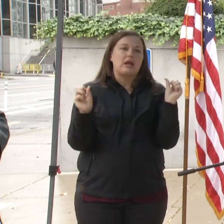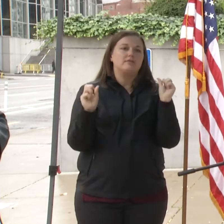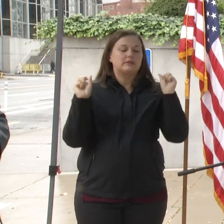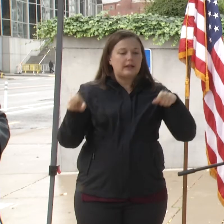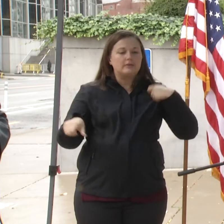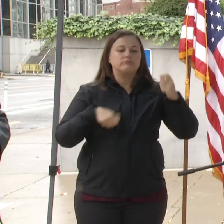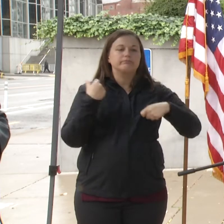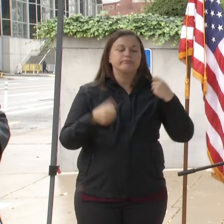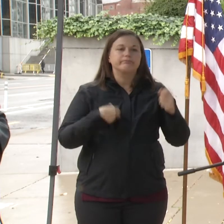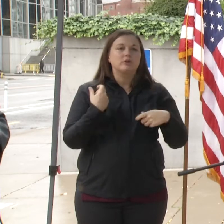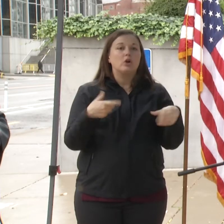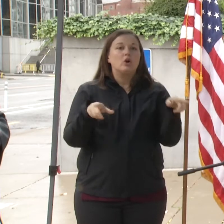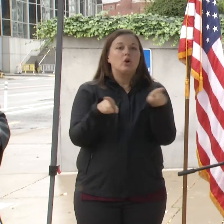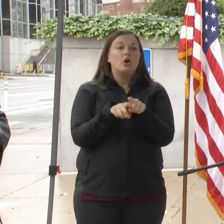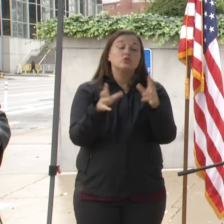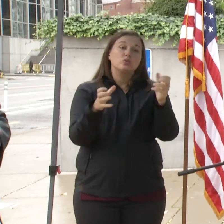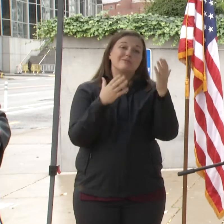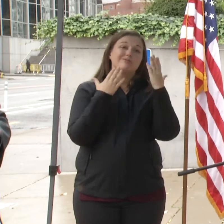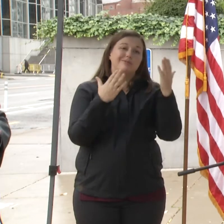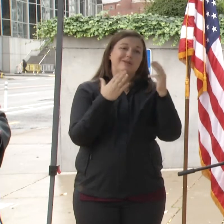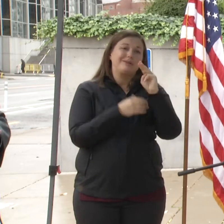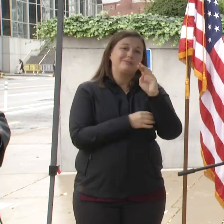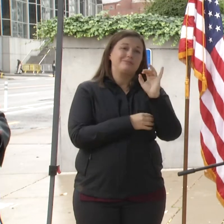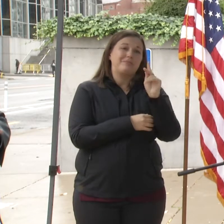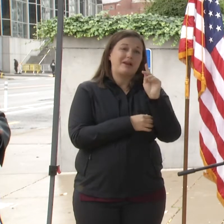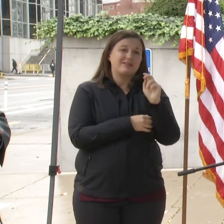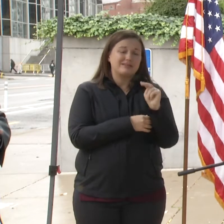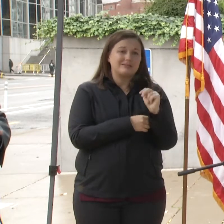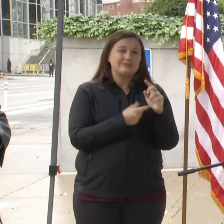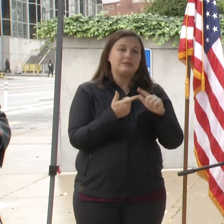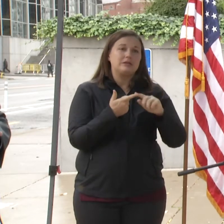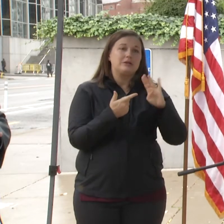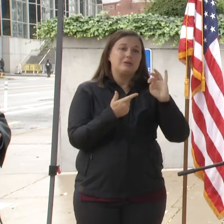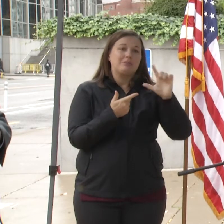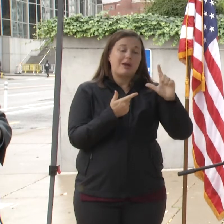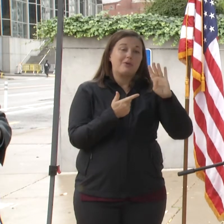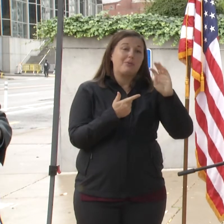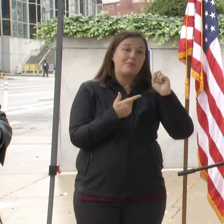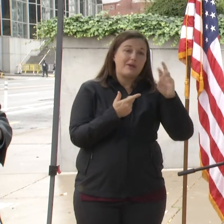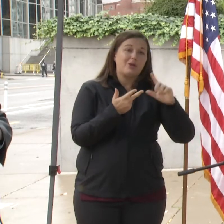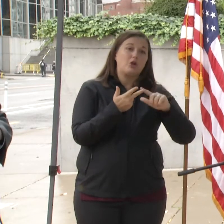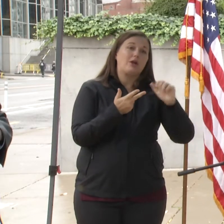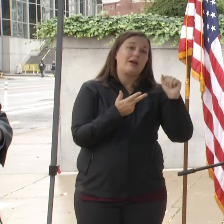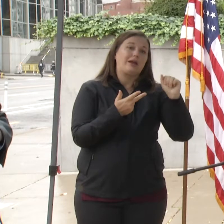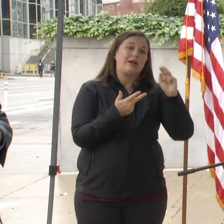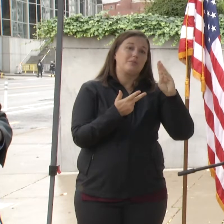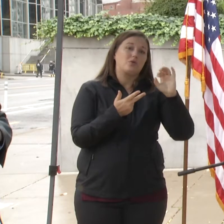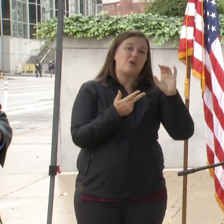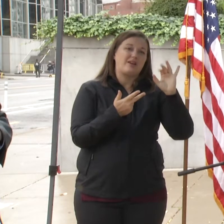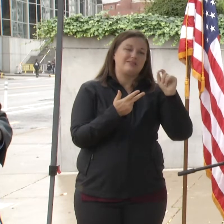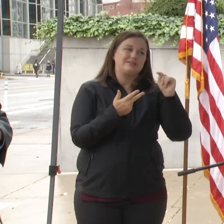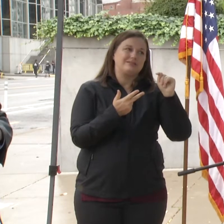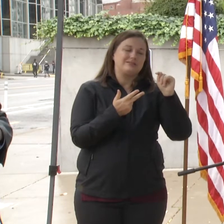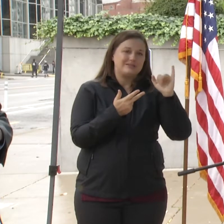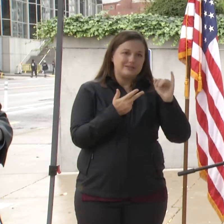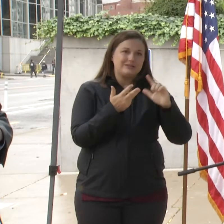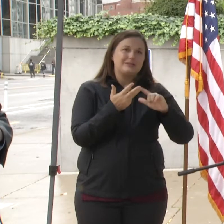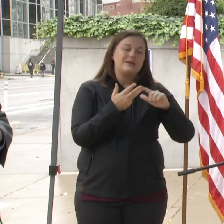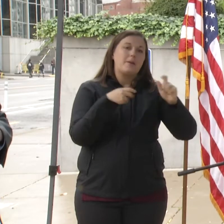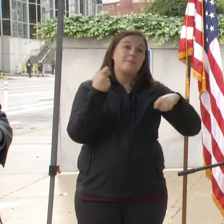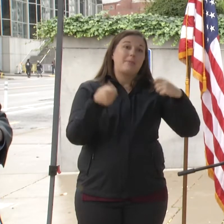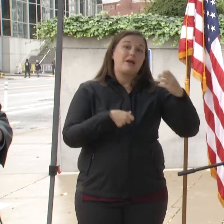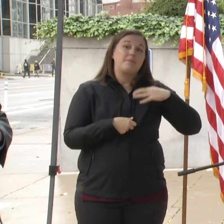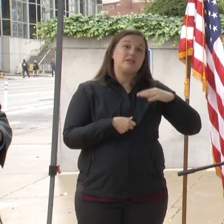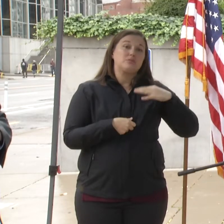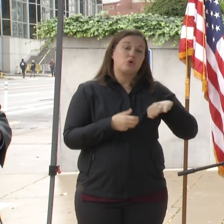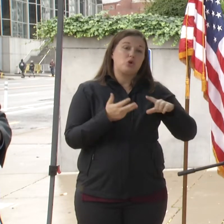thank Mackin, Michael Baker, A. Moranti, Bike Pittsburgh, and as always, our visionaries Katie Sawyer